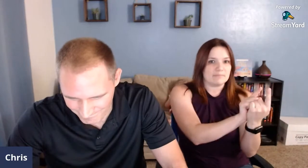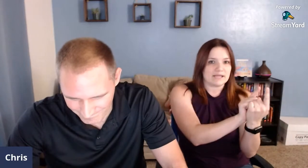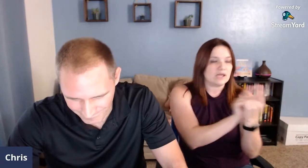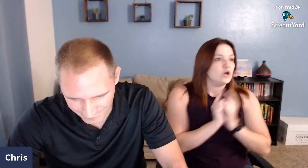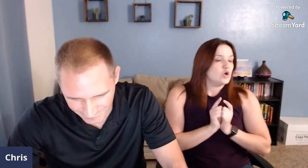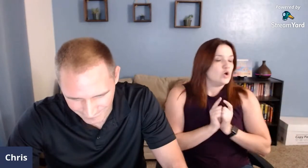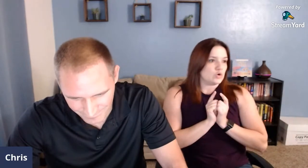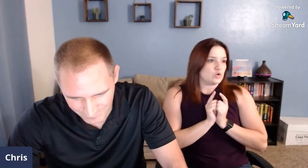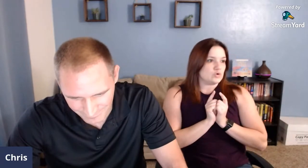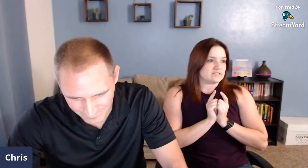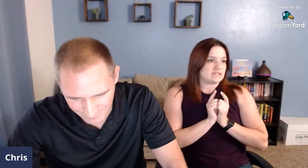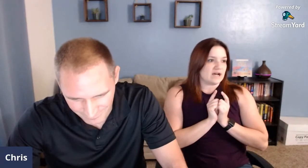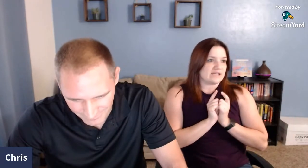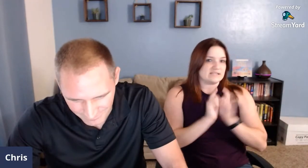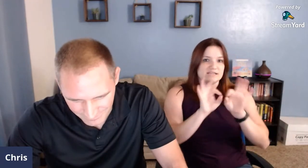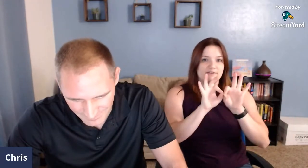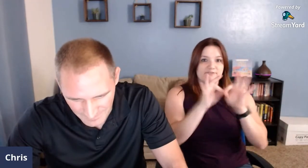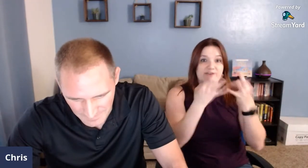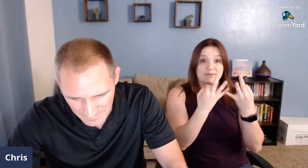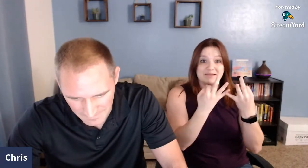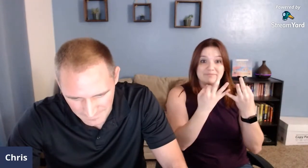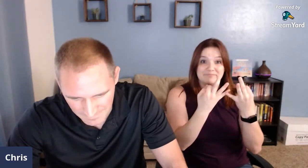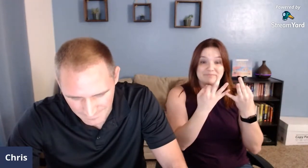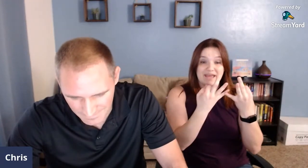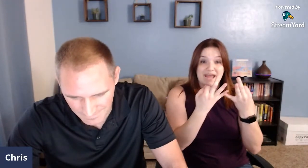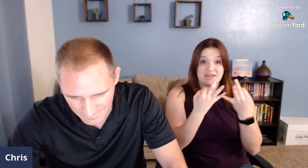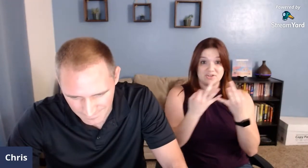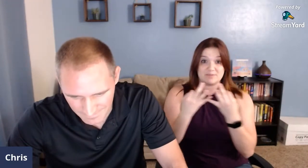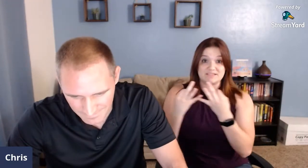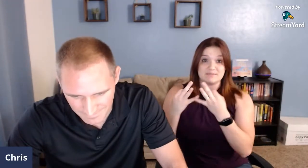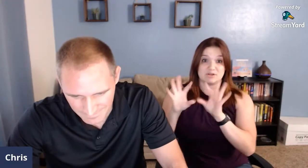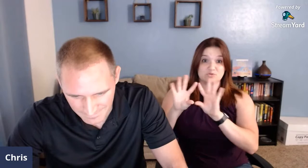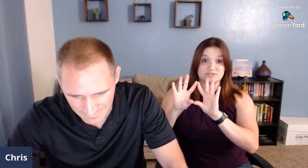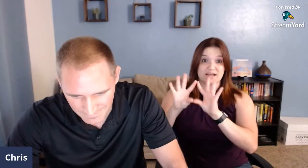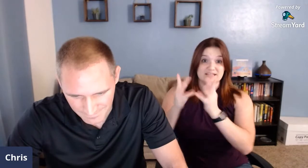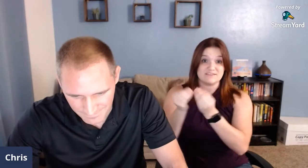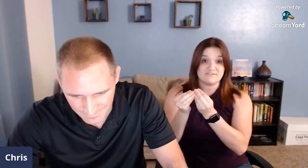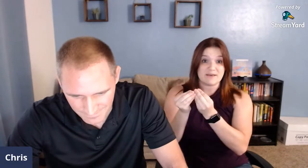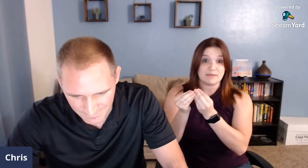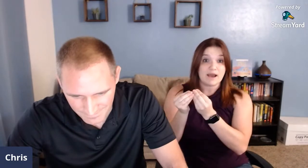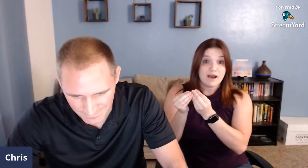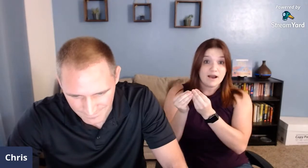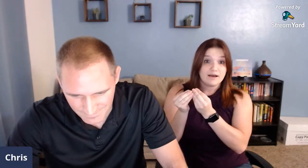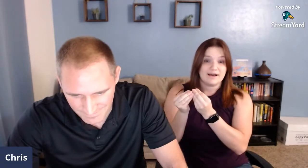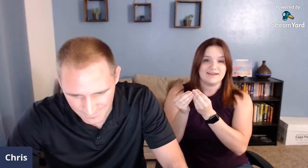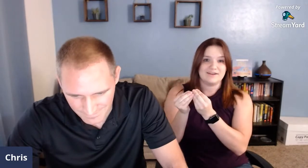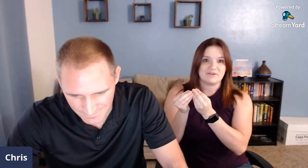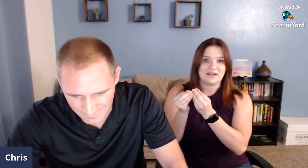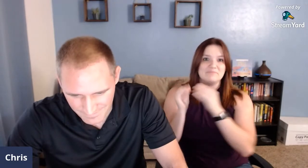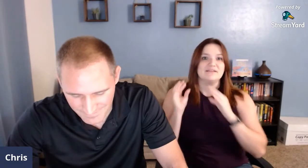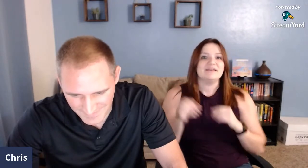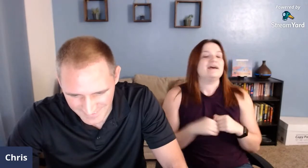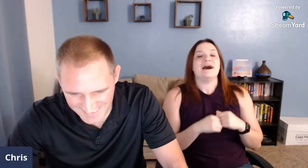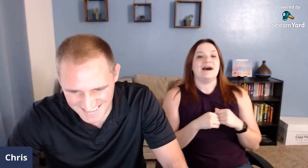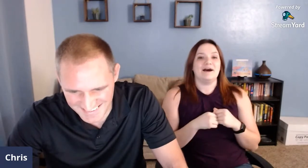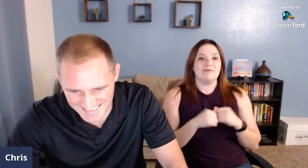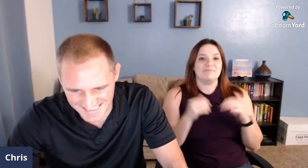meet somebody who signs family, and then you're going to meet somebody who signs family. Oh, I know,